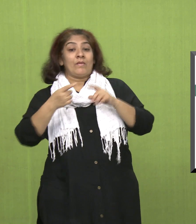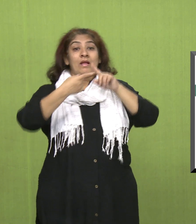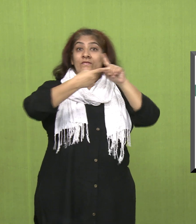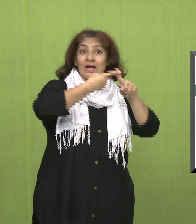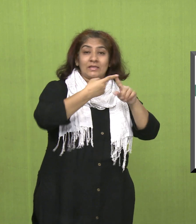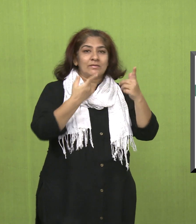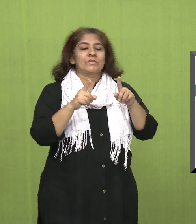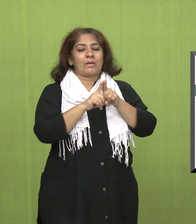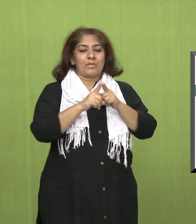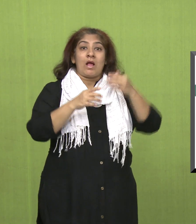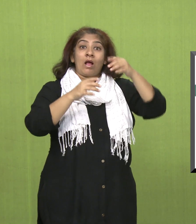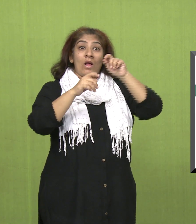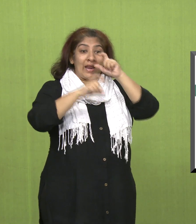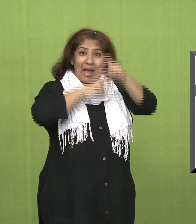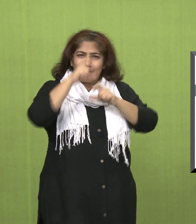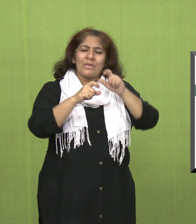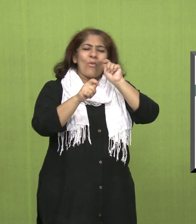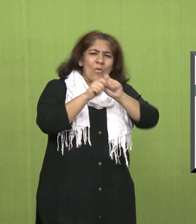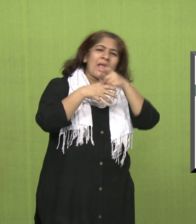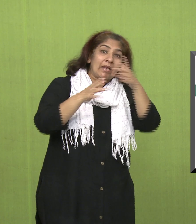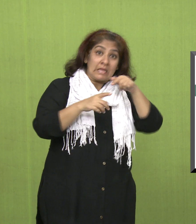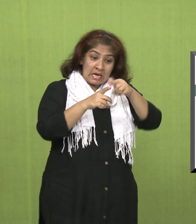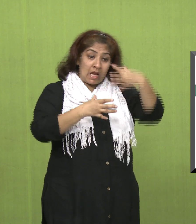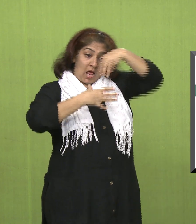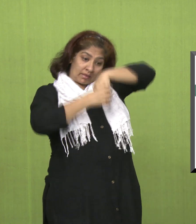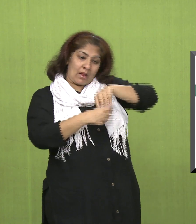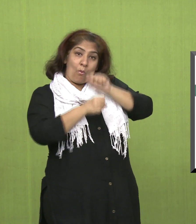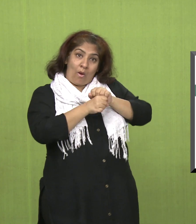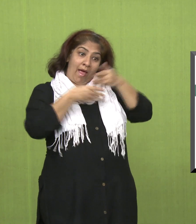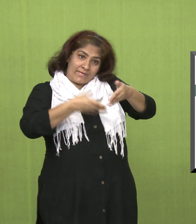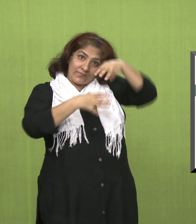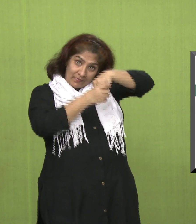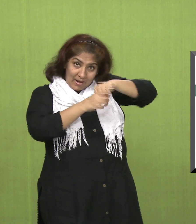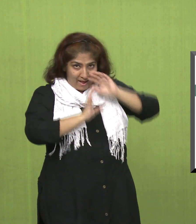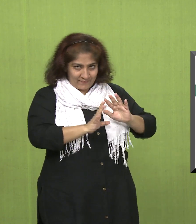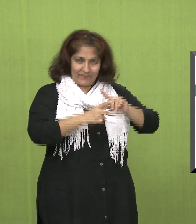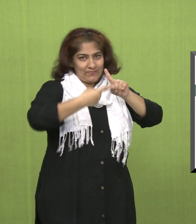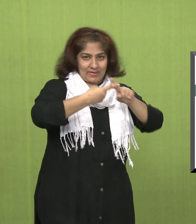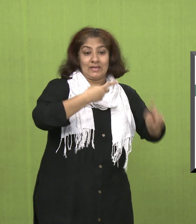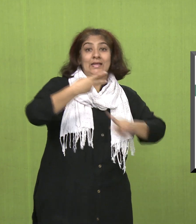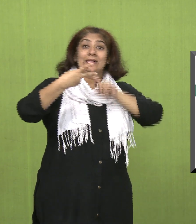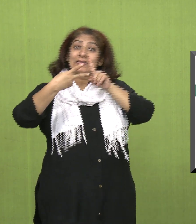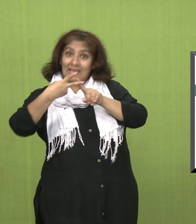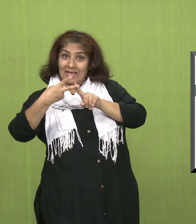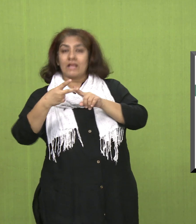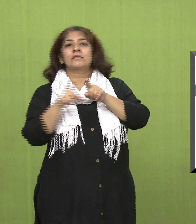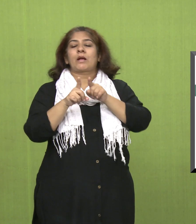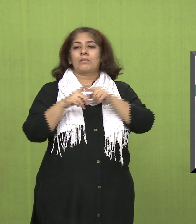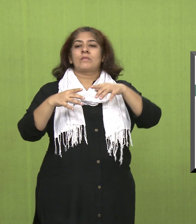two ways. The first one is known as internal sources, and the second is